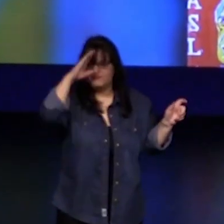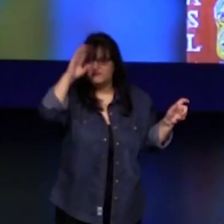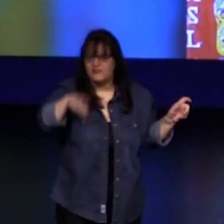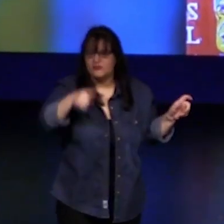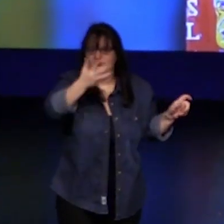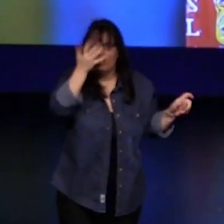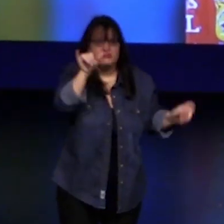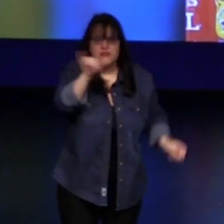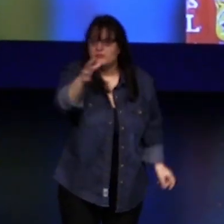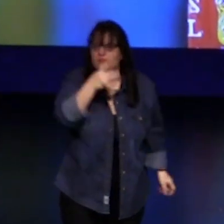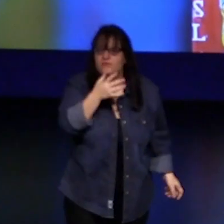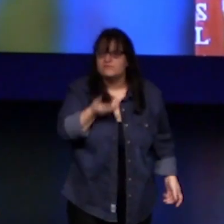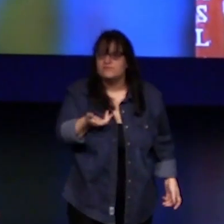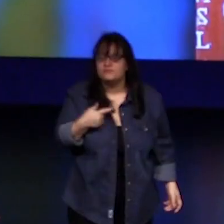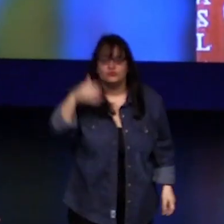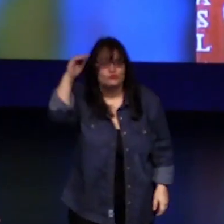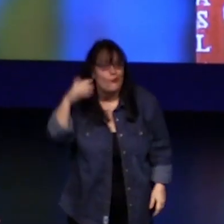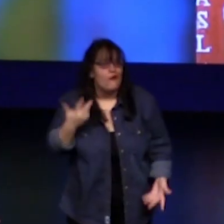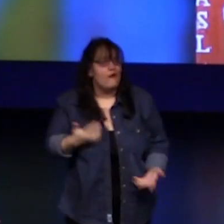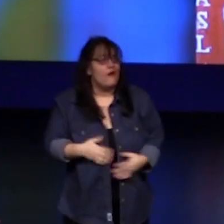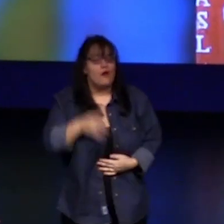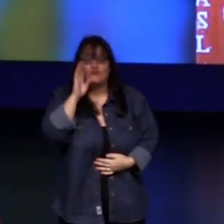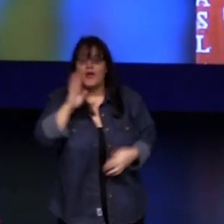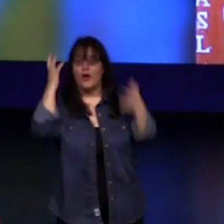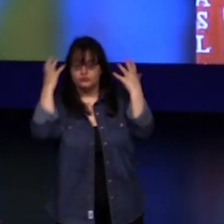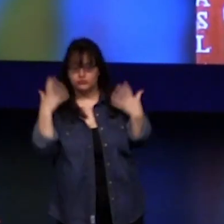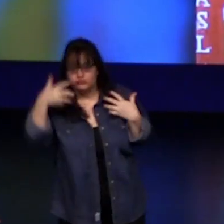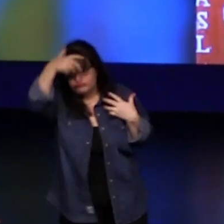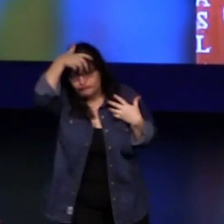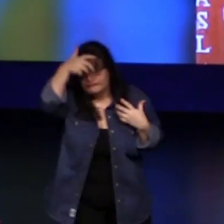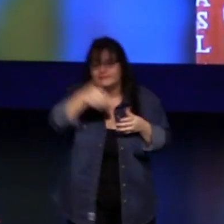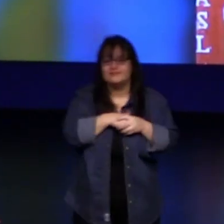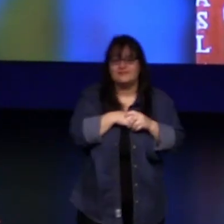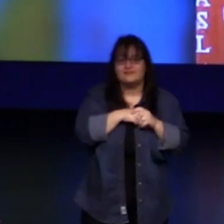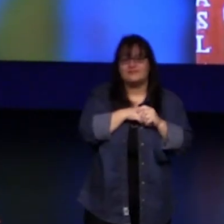I've been told I look just like my mom. Short, with dark, wavy hair.